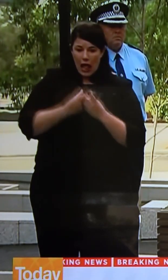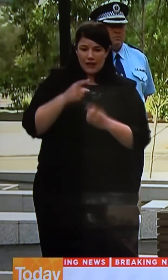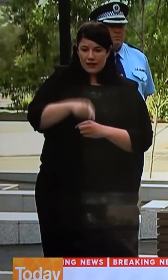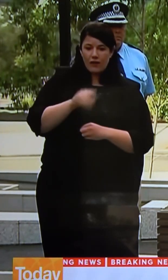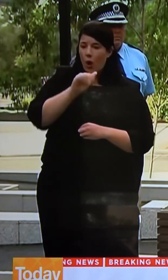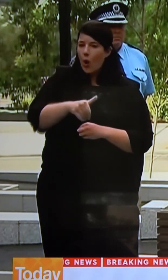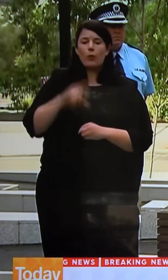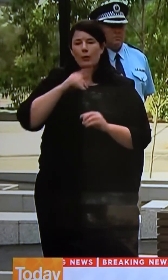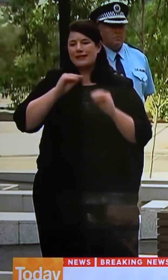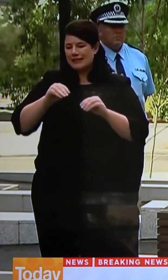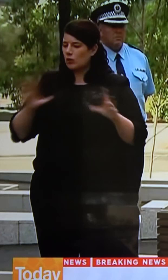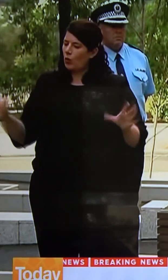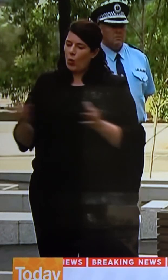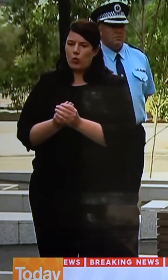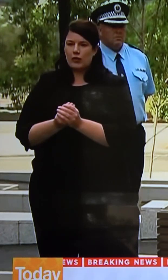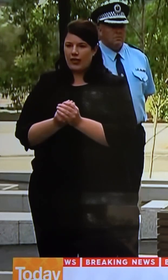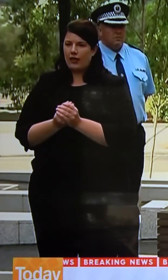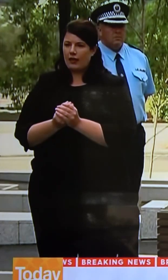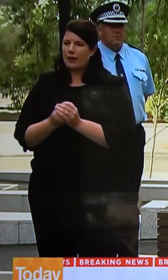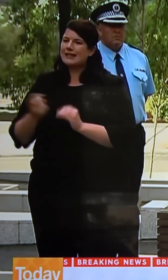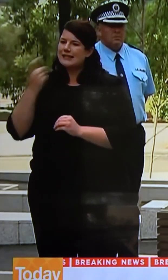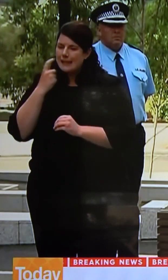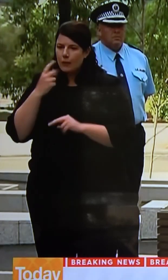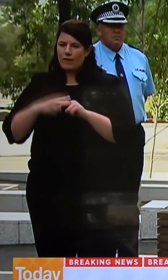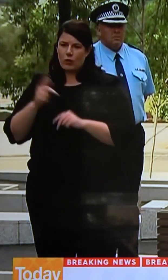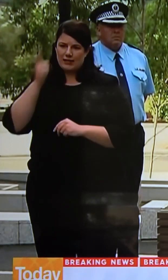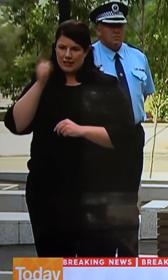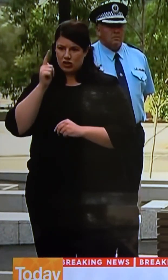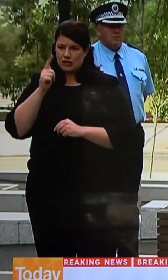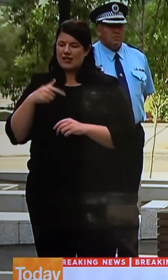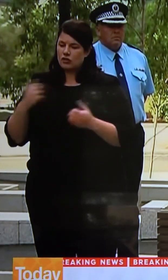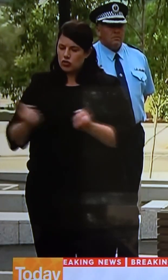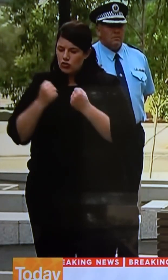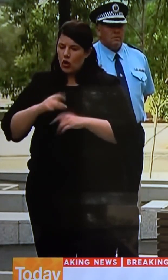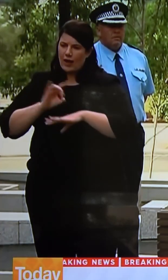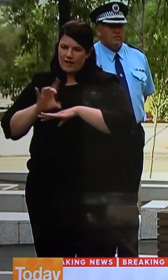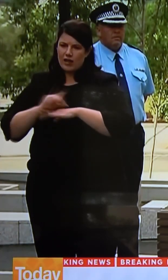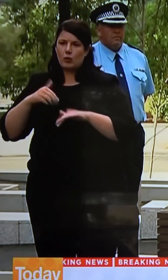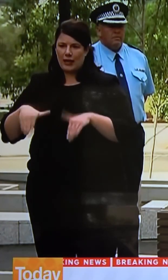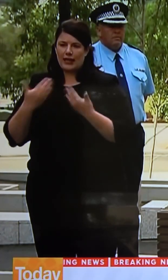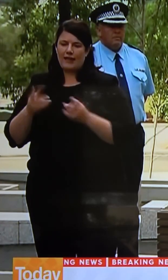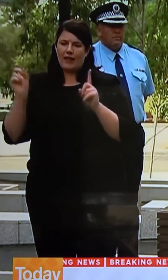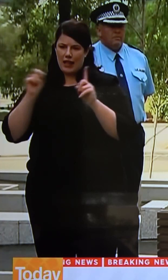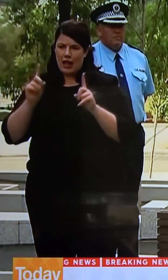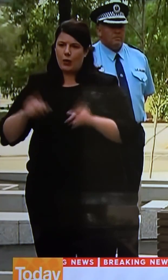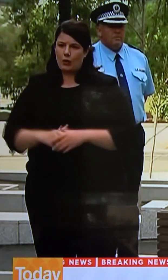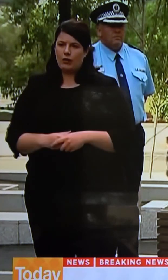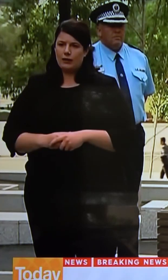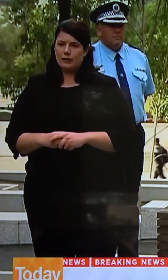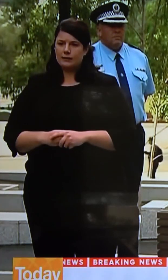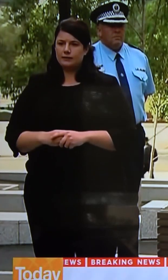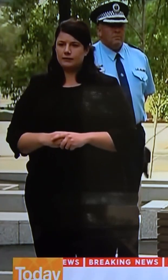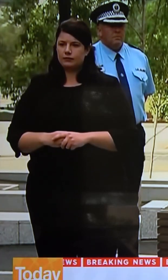school. It'll be one unit of teaching, which makes it simple and practical, and that is the strongest advice we can provide to parents